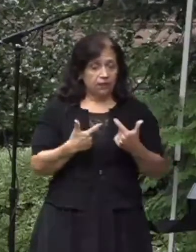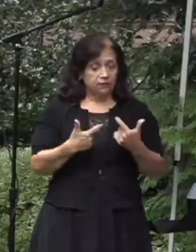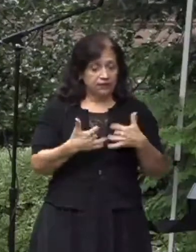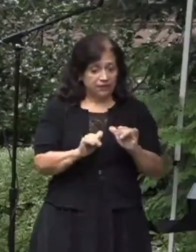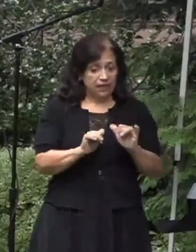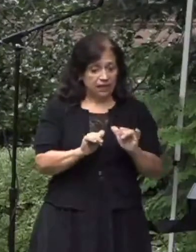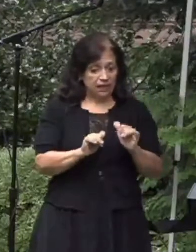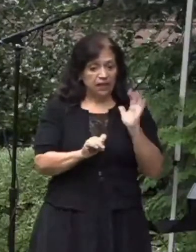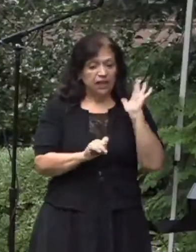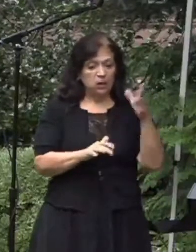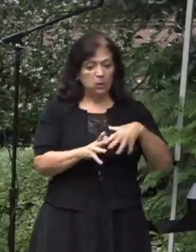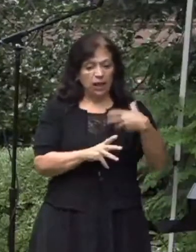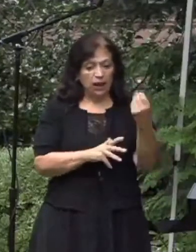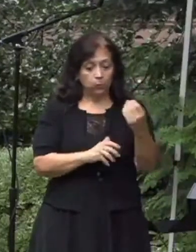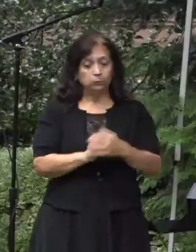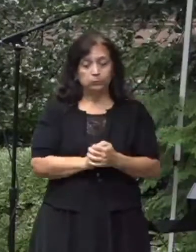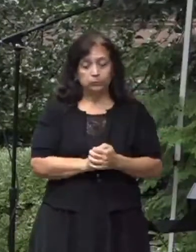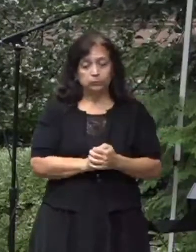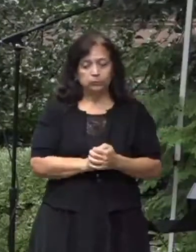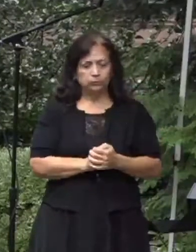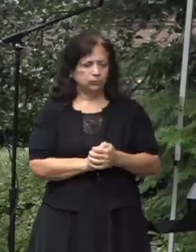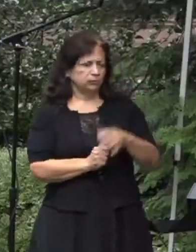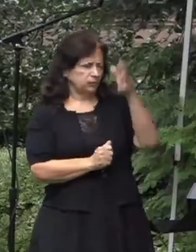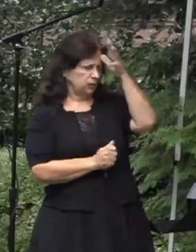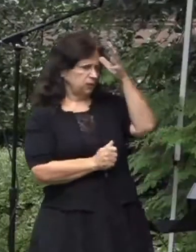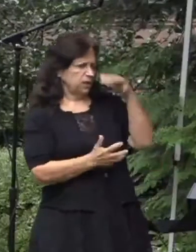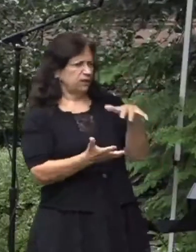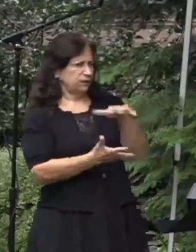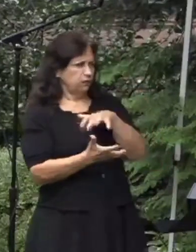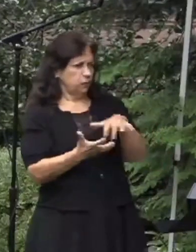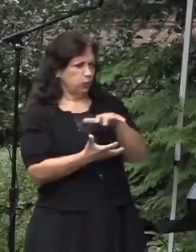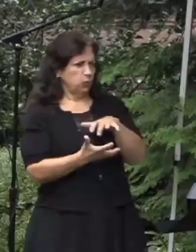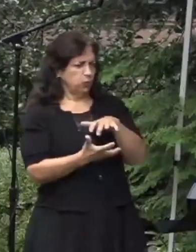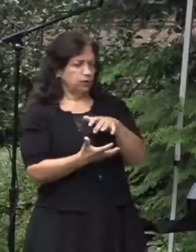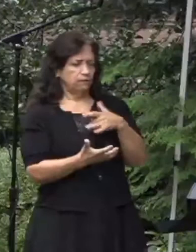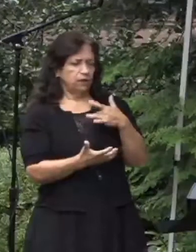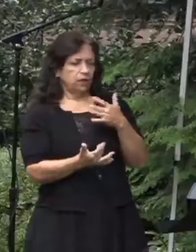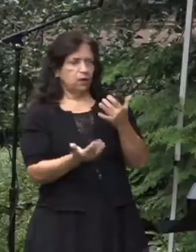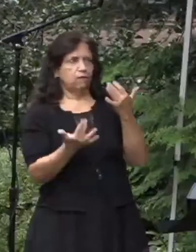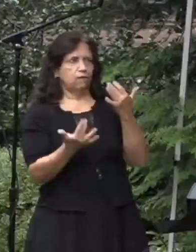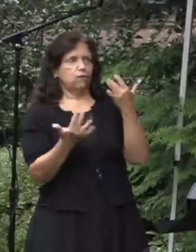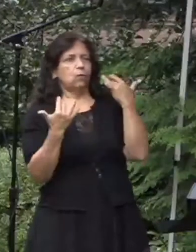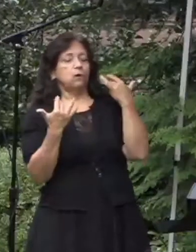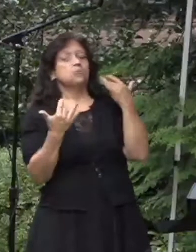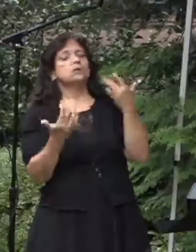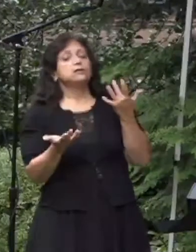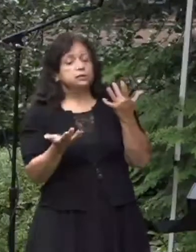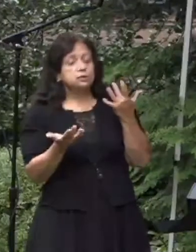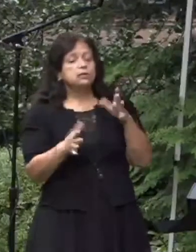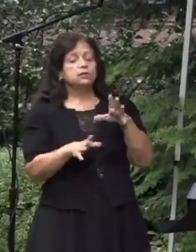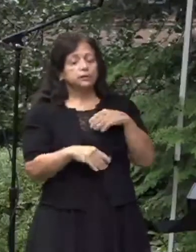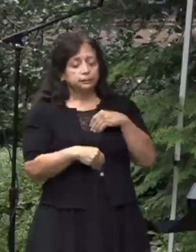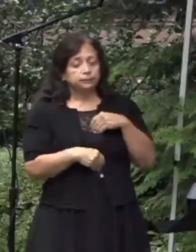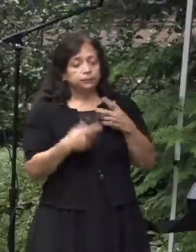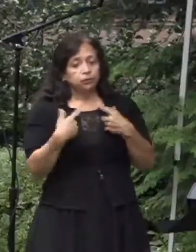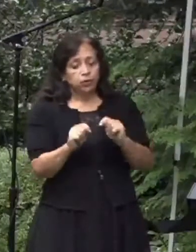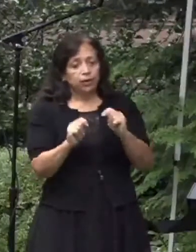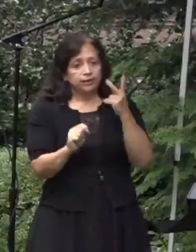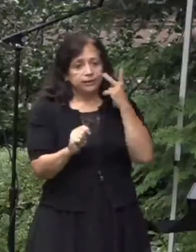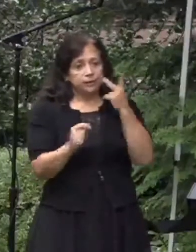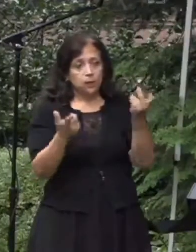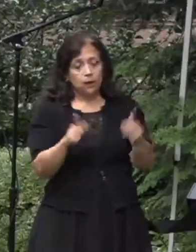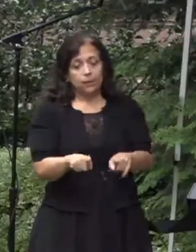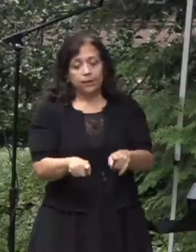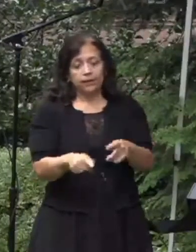it'll get out. Still confused and a little overwhelmed, my father figured that he might as well try. He